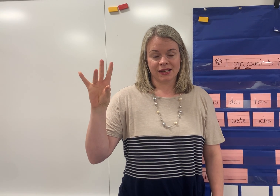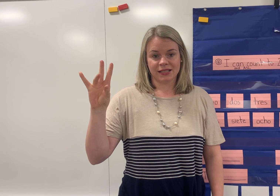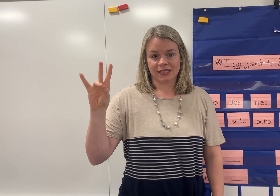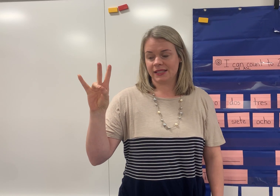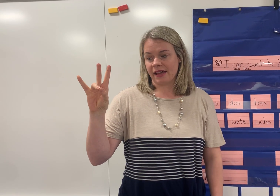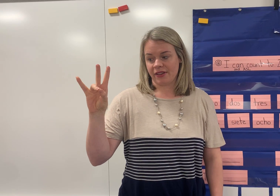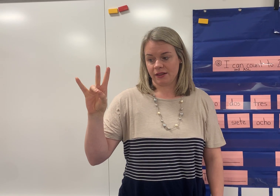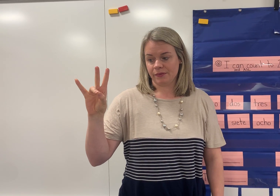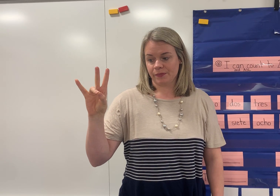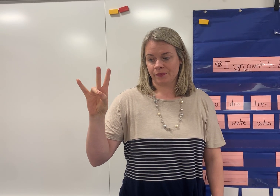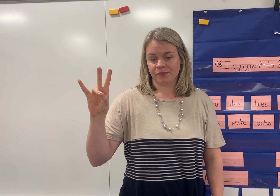7,